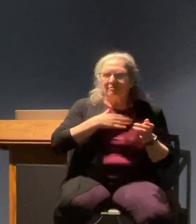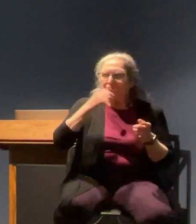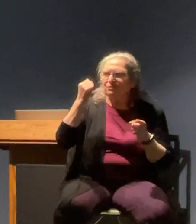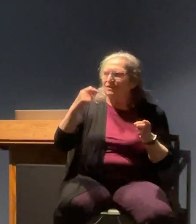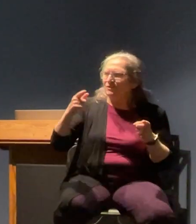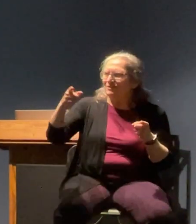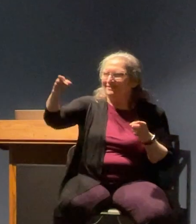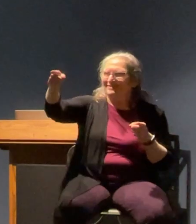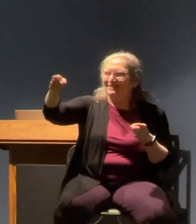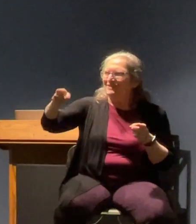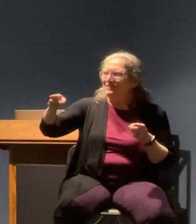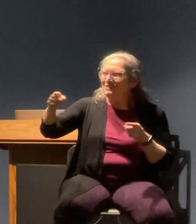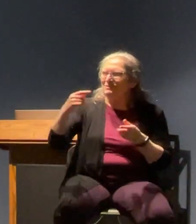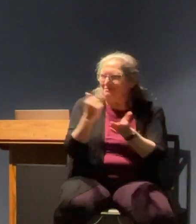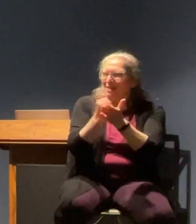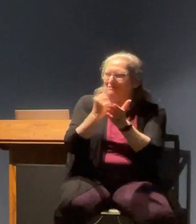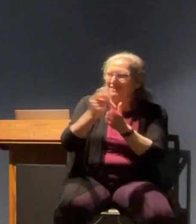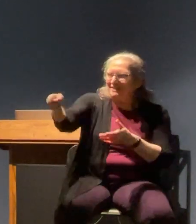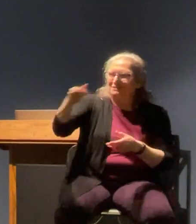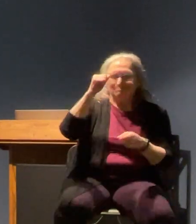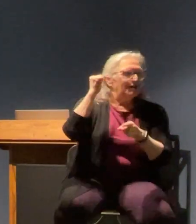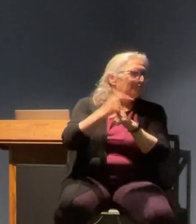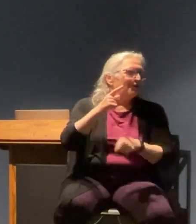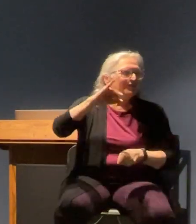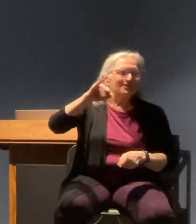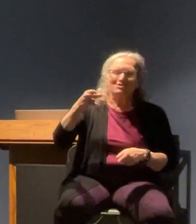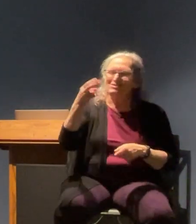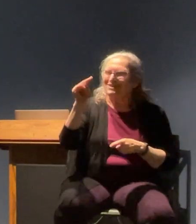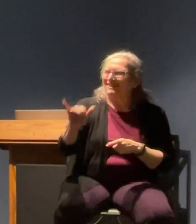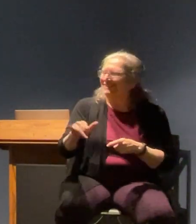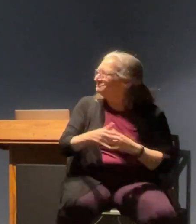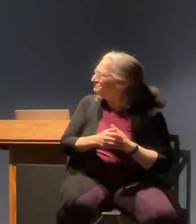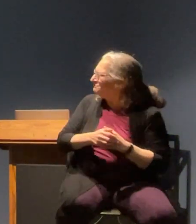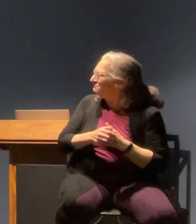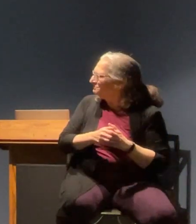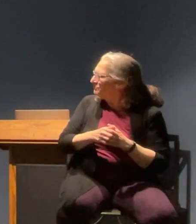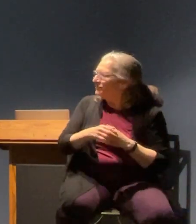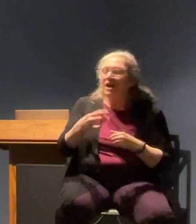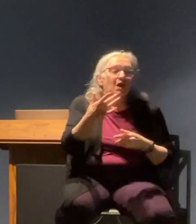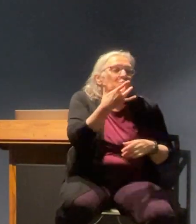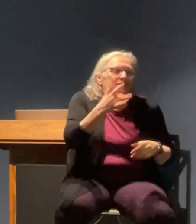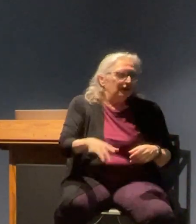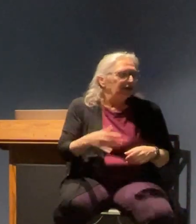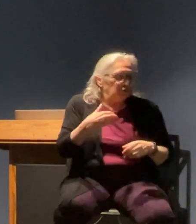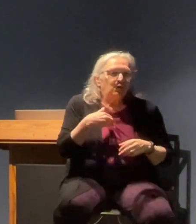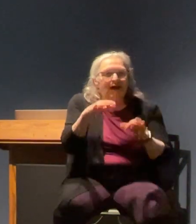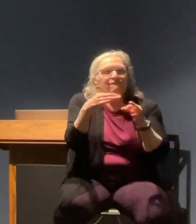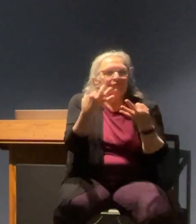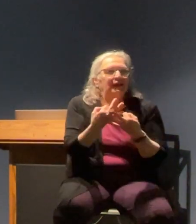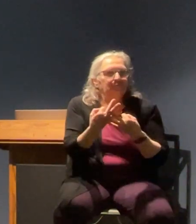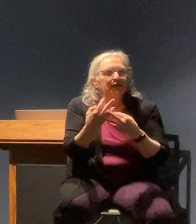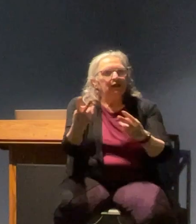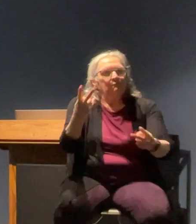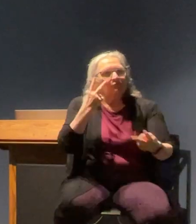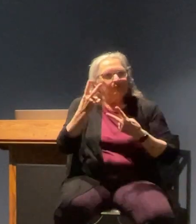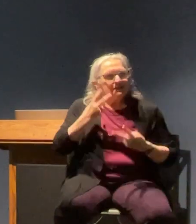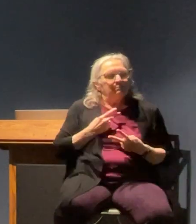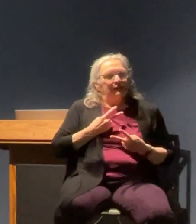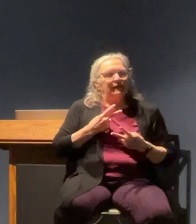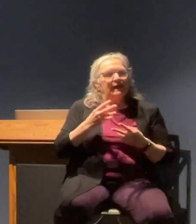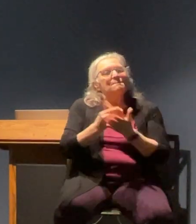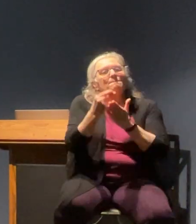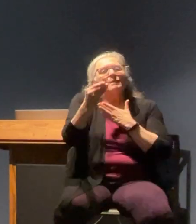played a role in this. That's my brother, Johnny. So I was fortunate to have family to come visit me and buy me